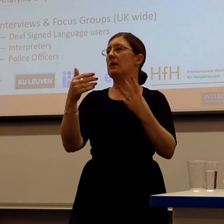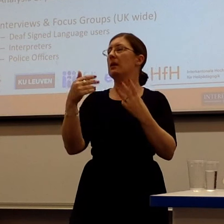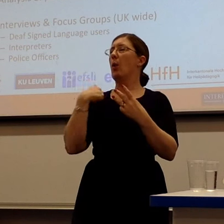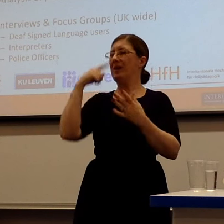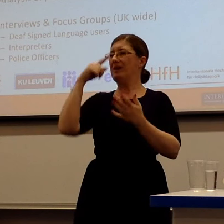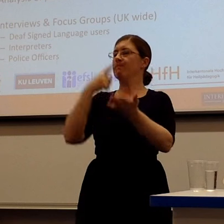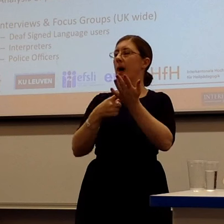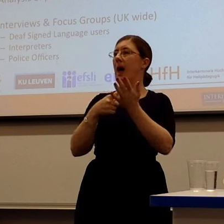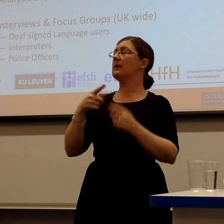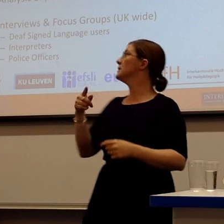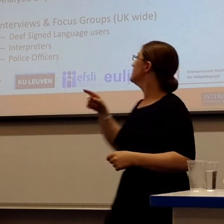survey.